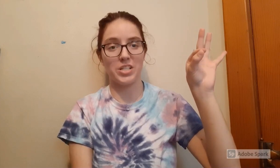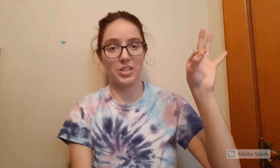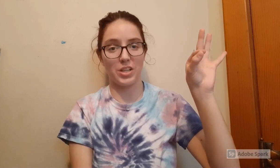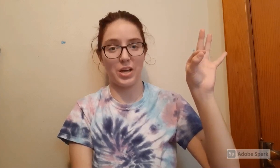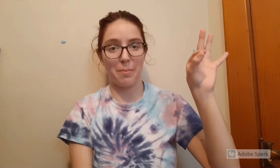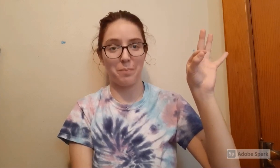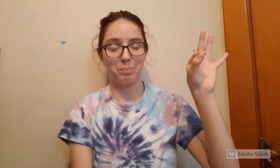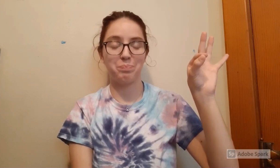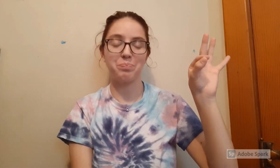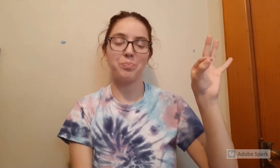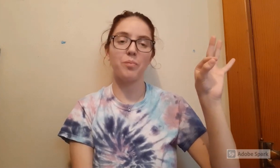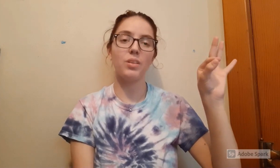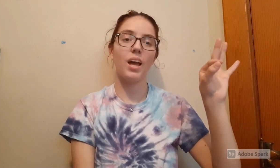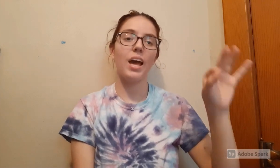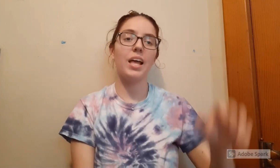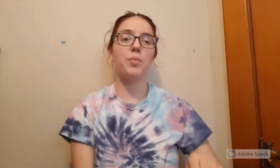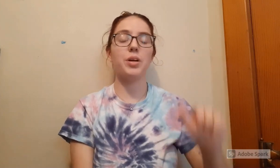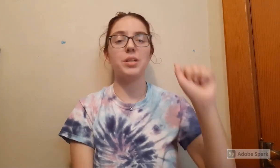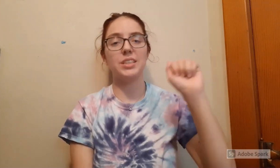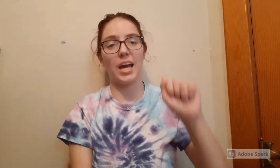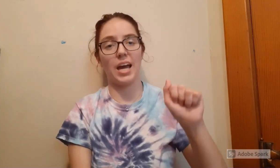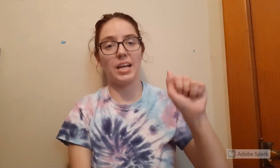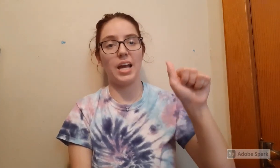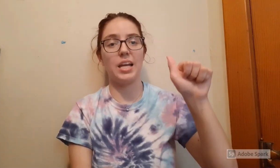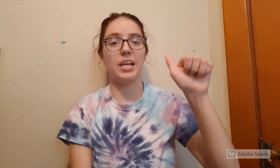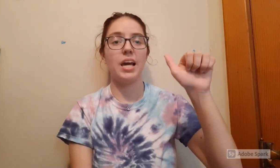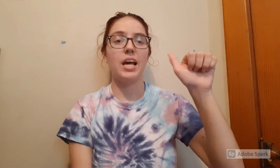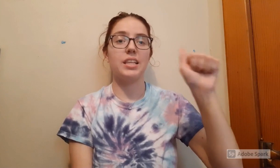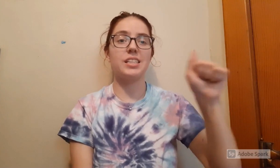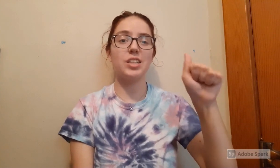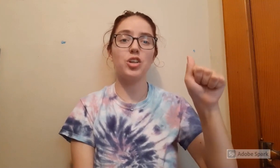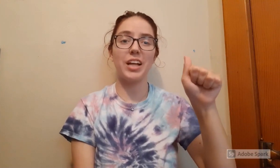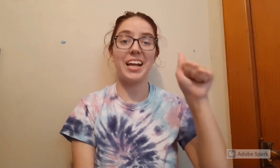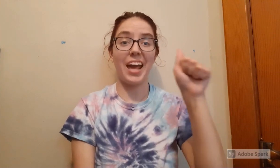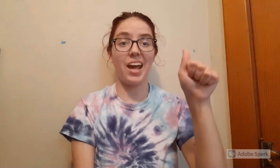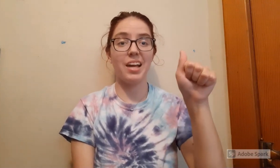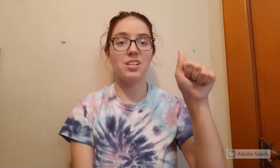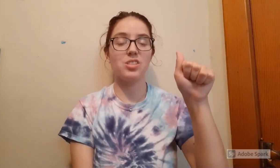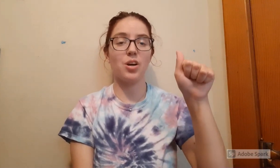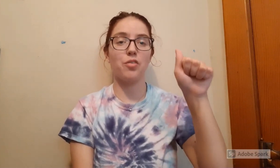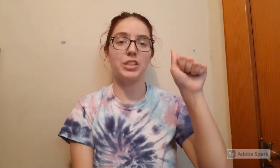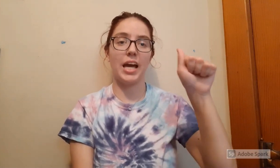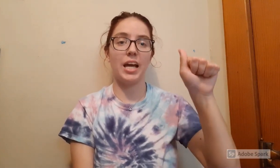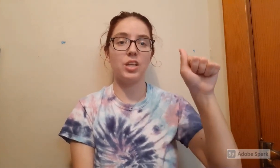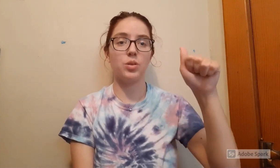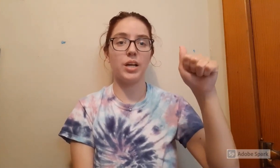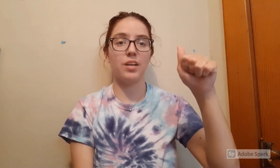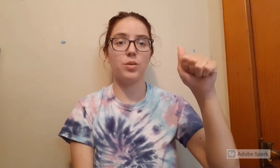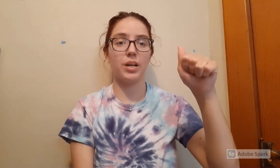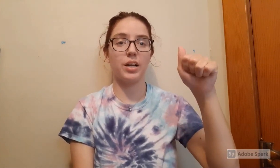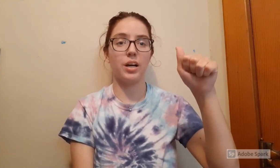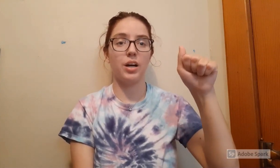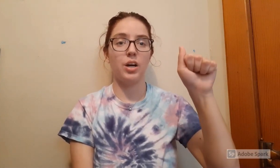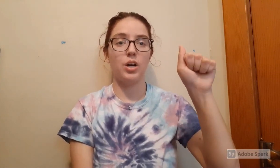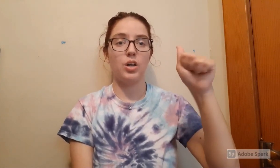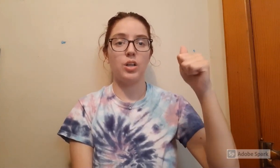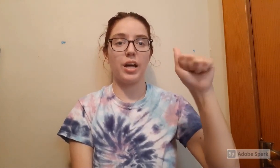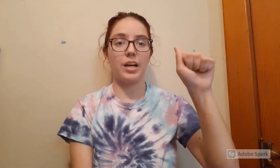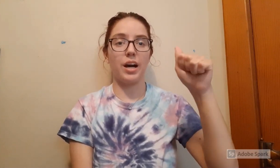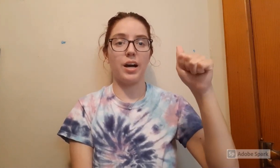to thumb. And we go to 10, and this can look like an A. So for 10, you kind of do like a